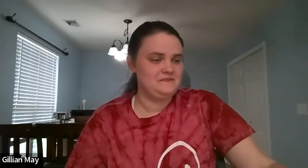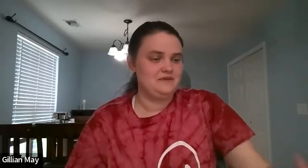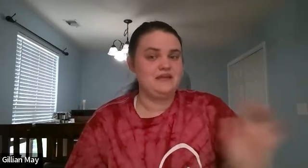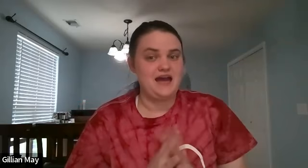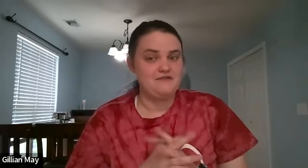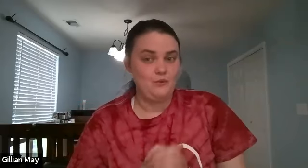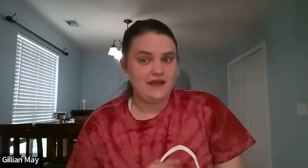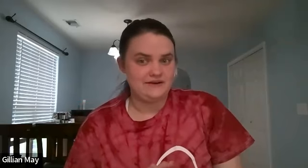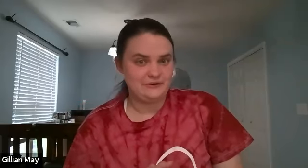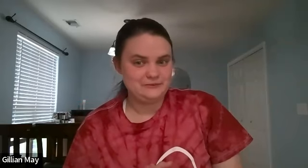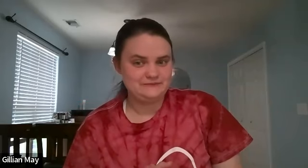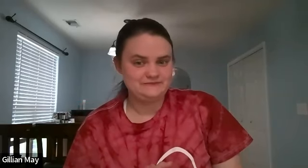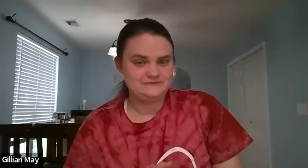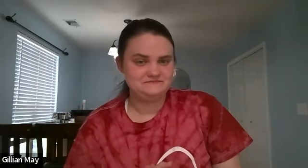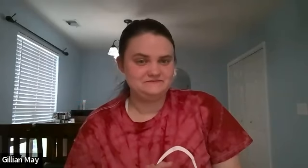Then we have whale.